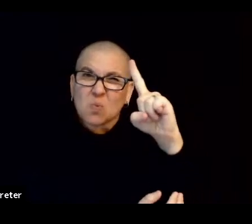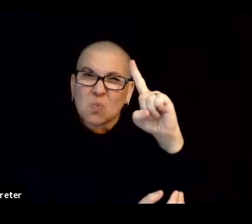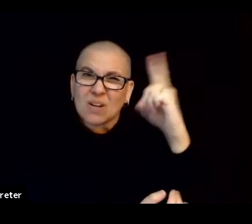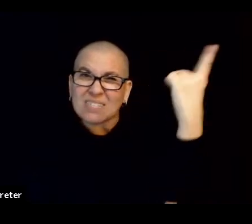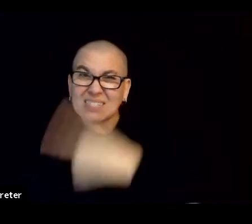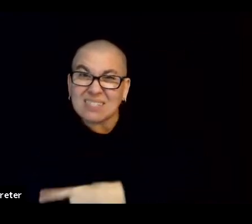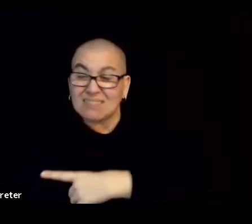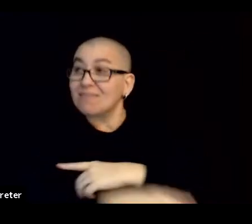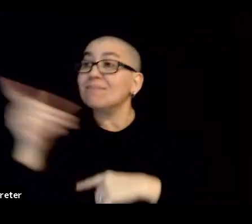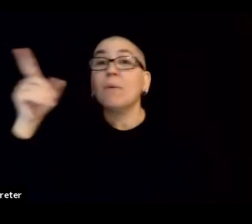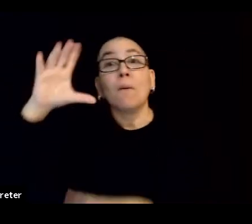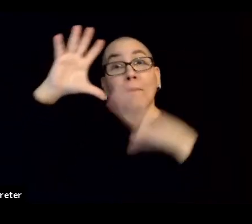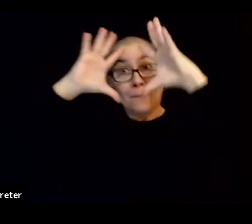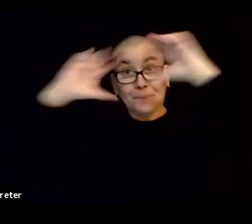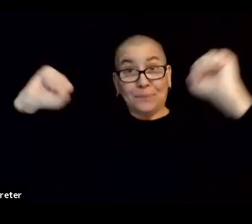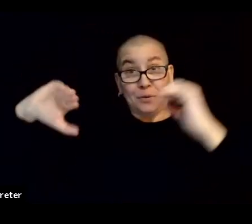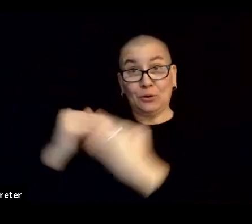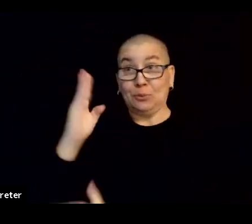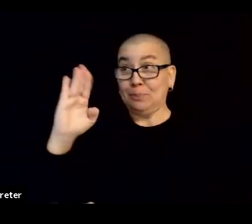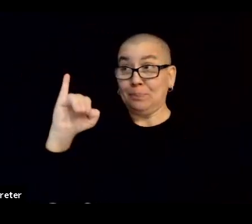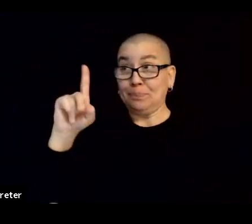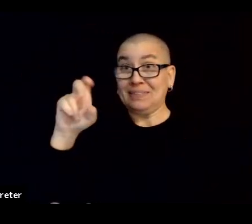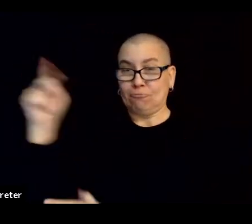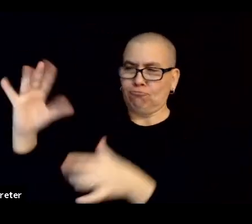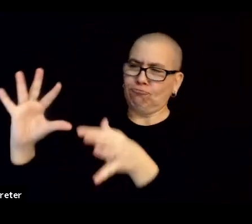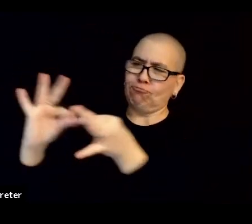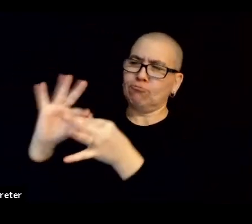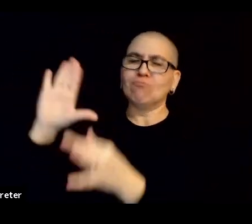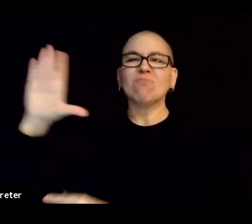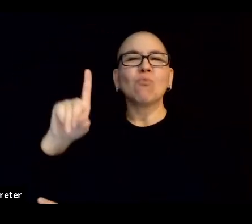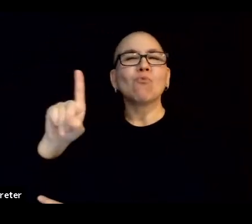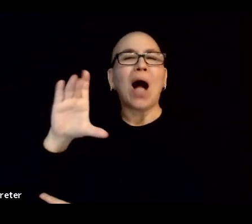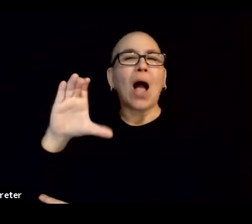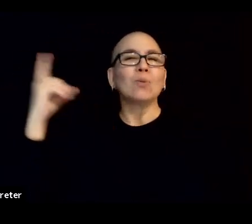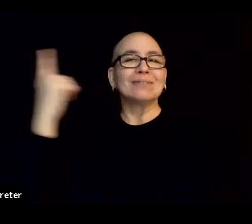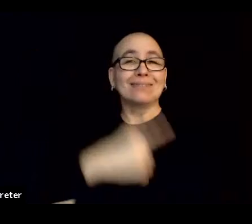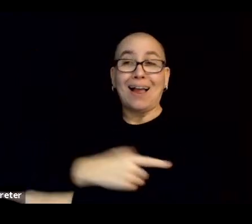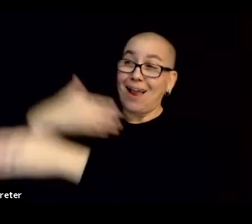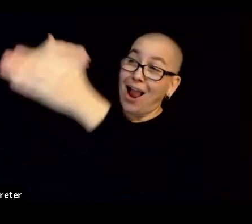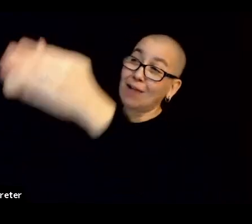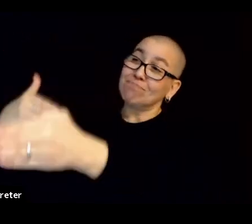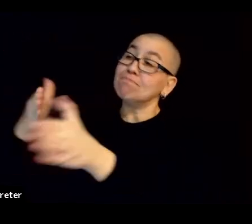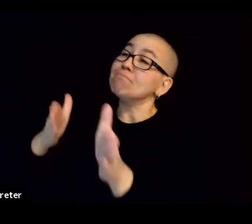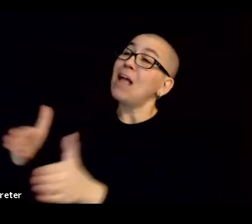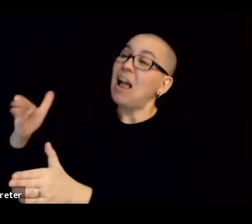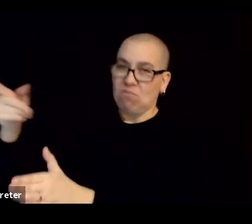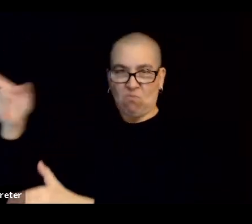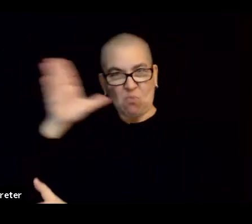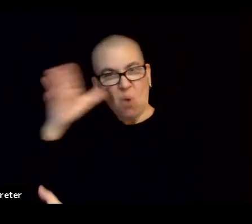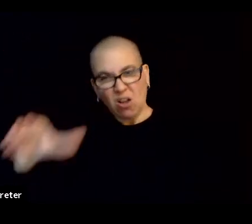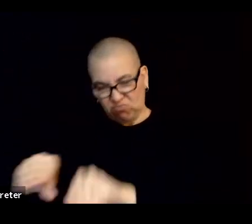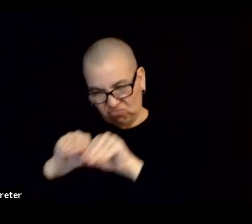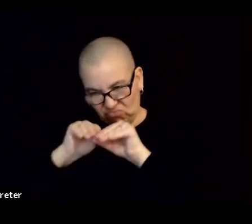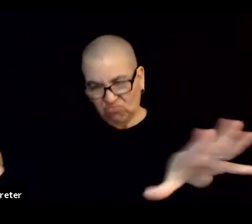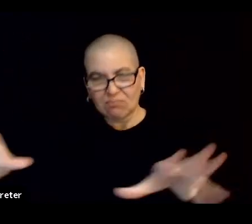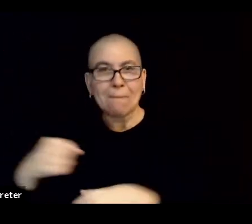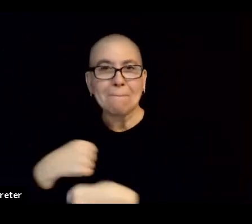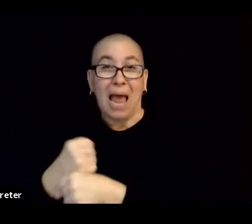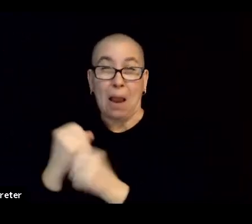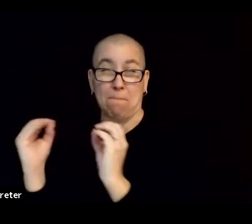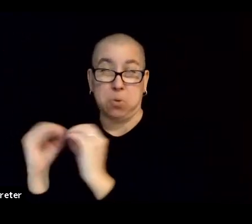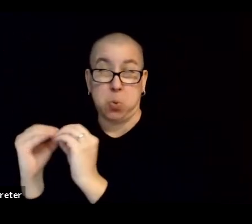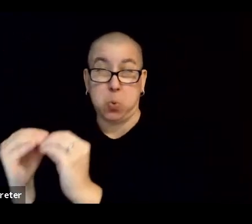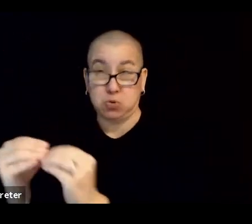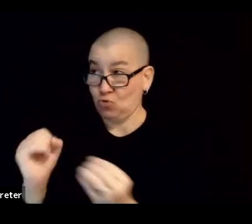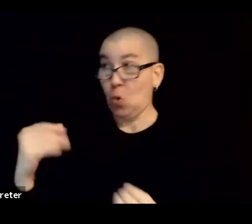2 million is ours. If that's true, in the first 90 days, we could work through this new section that we have, as Jan put